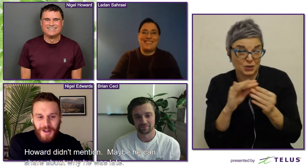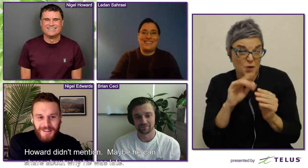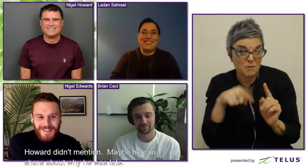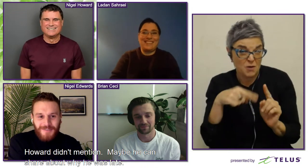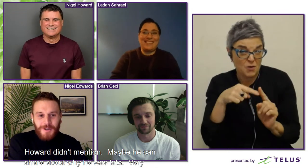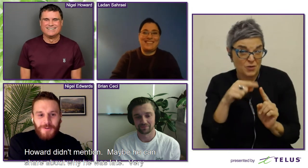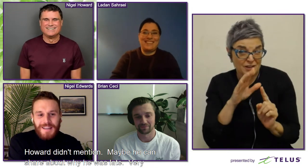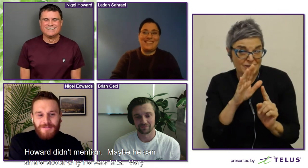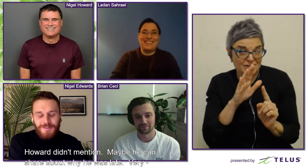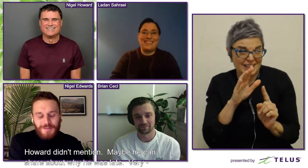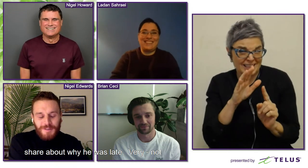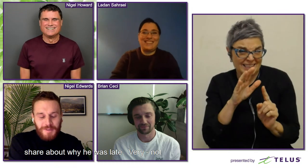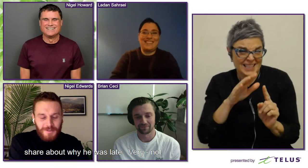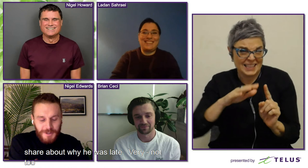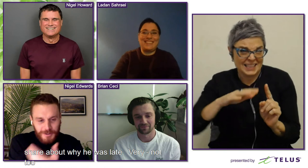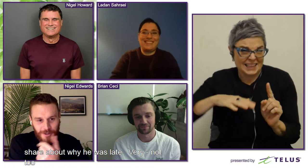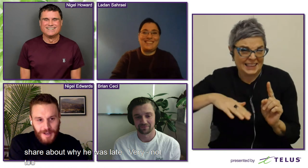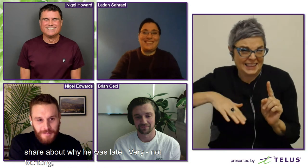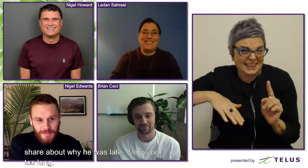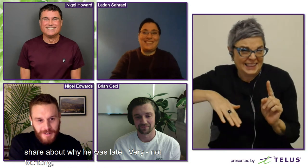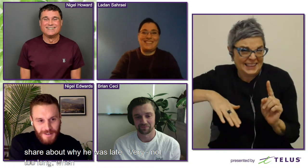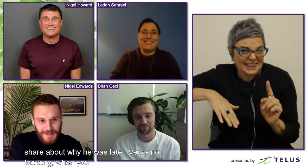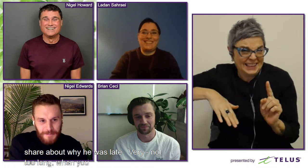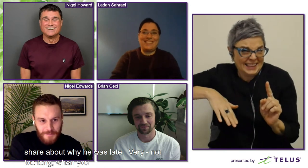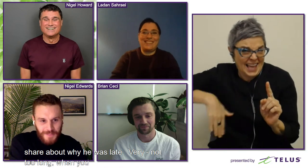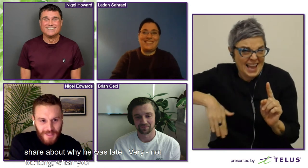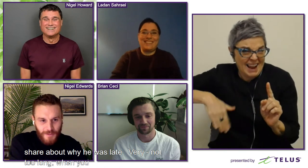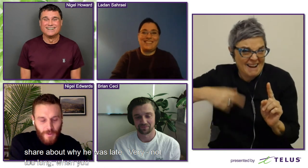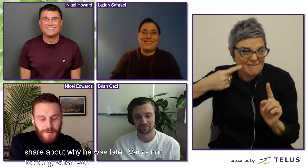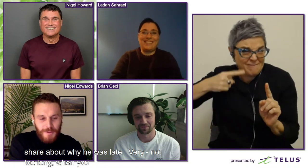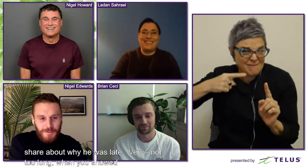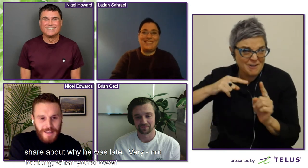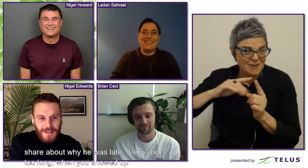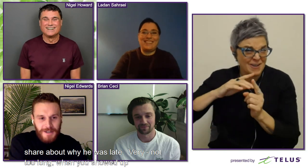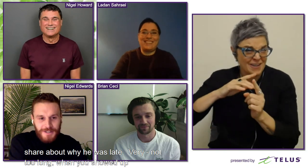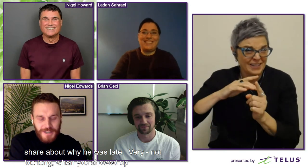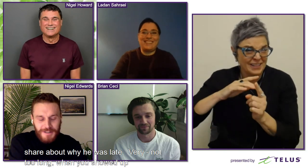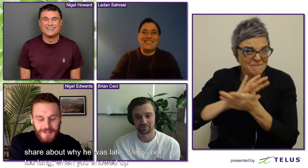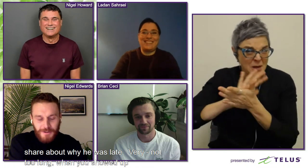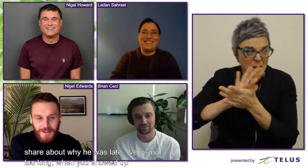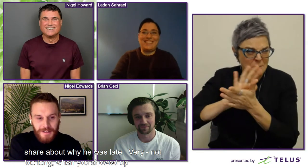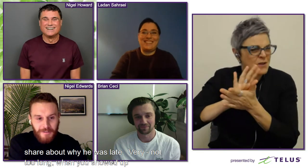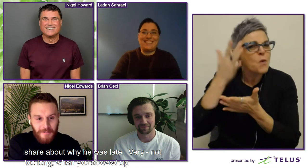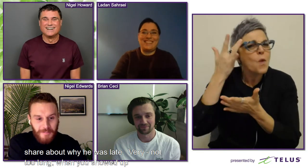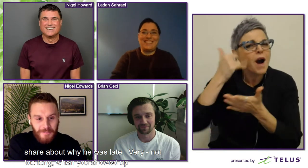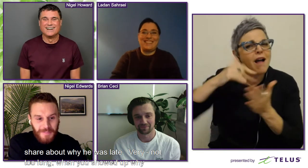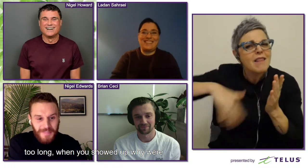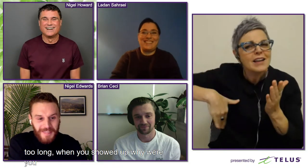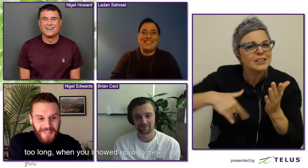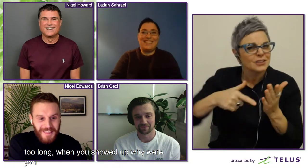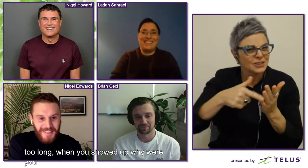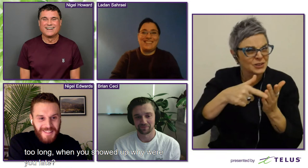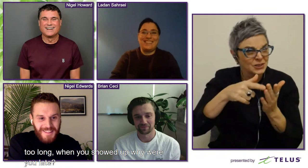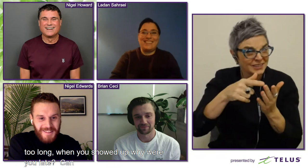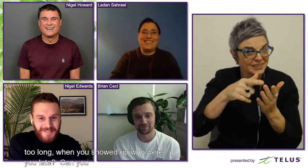Not too long. When you were late for the filming, when you showed up, why were you late? Could you share that story?